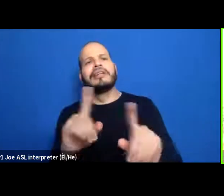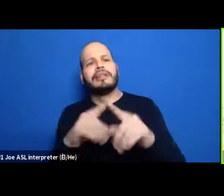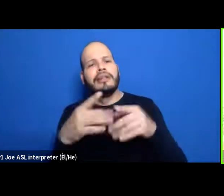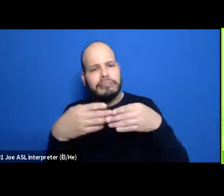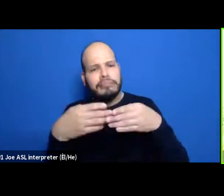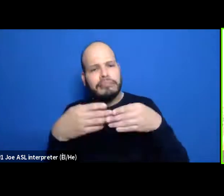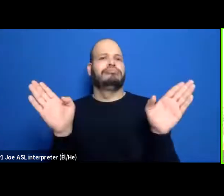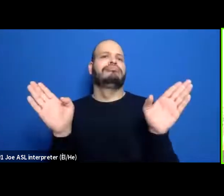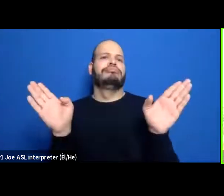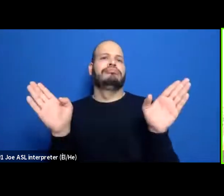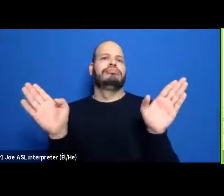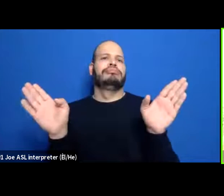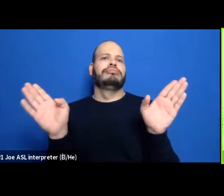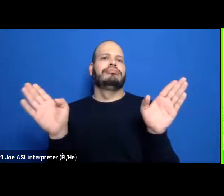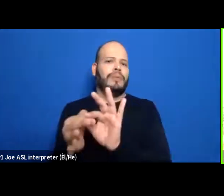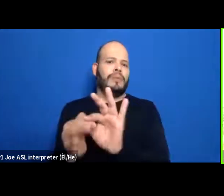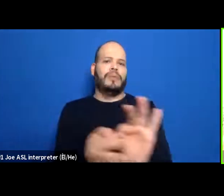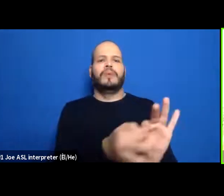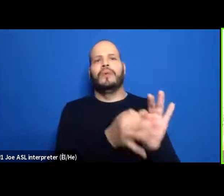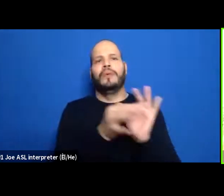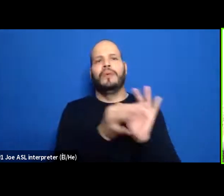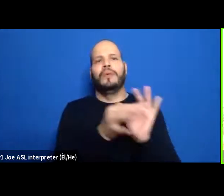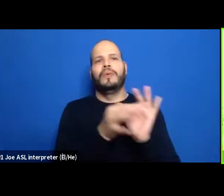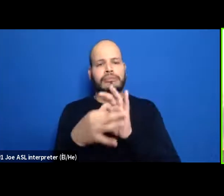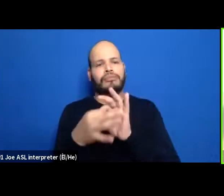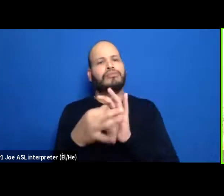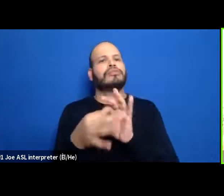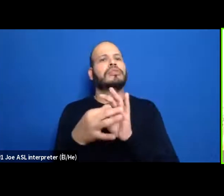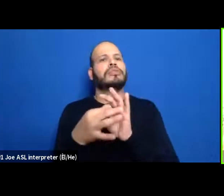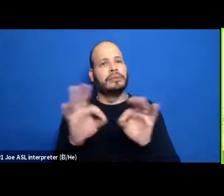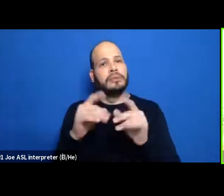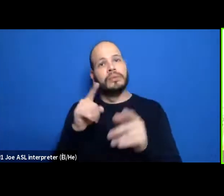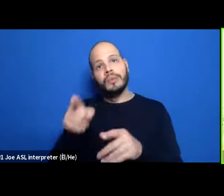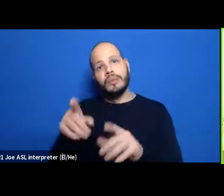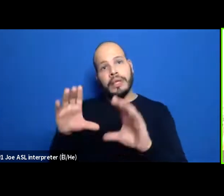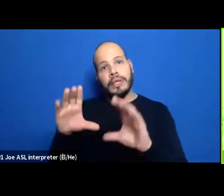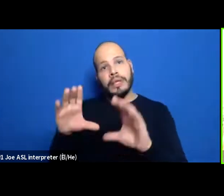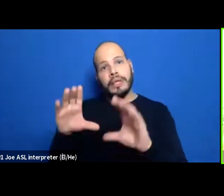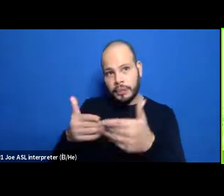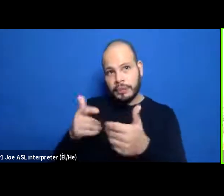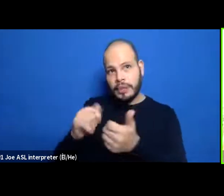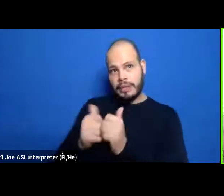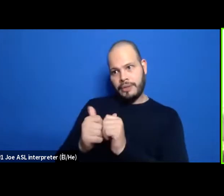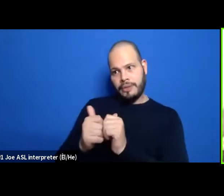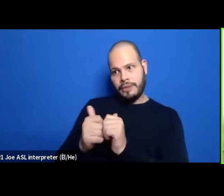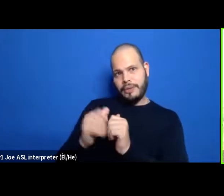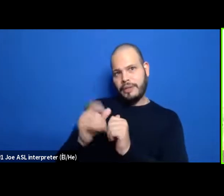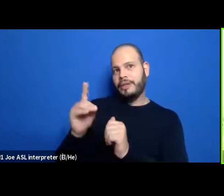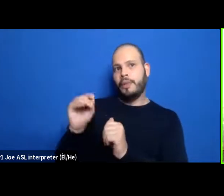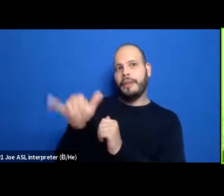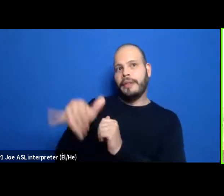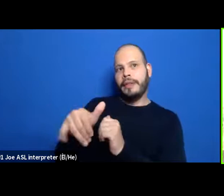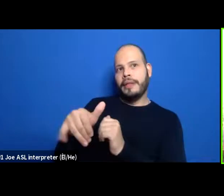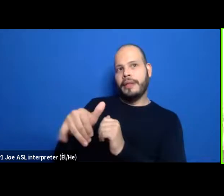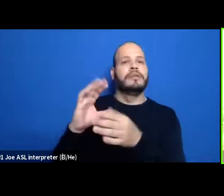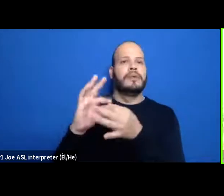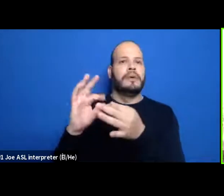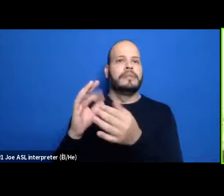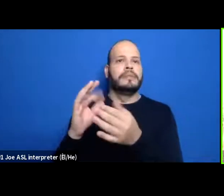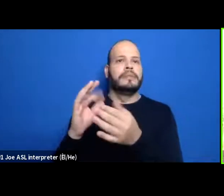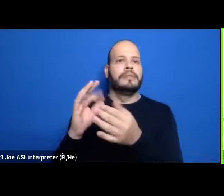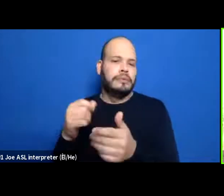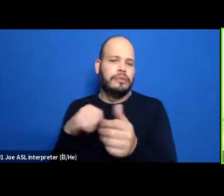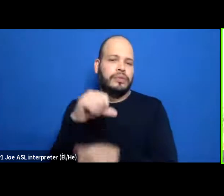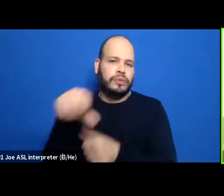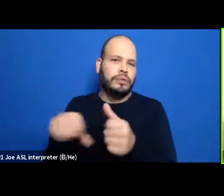understanding in our classrooms? A lot of times those blockages come from the same carceral logics